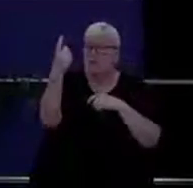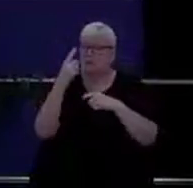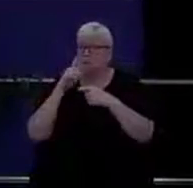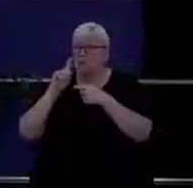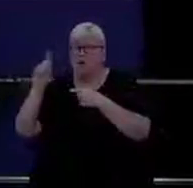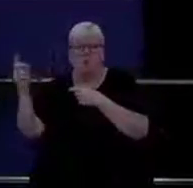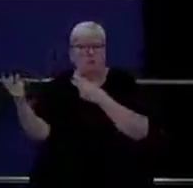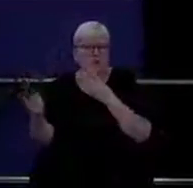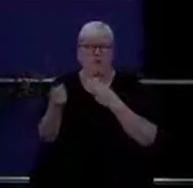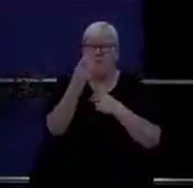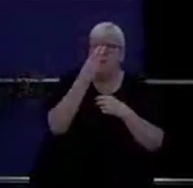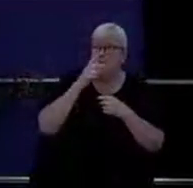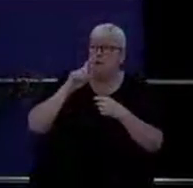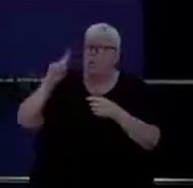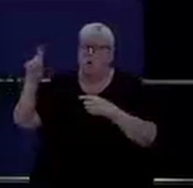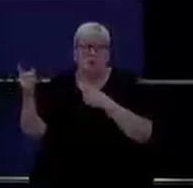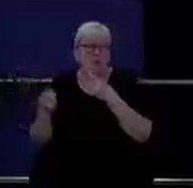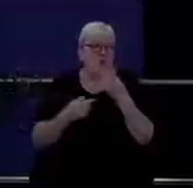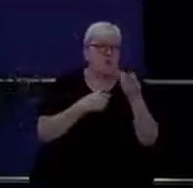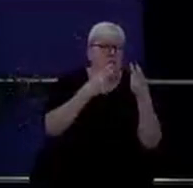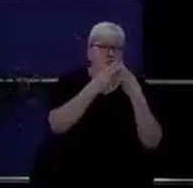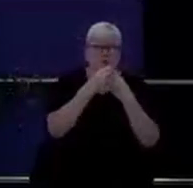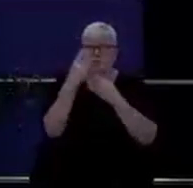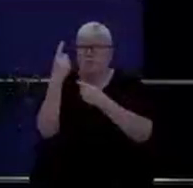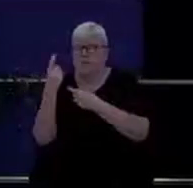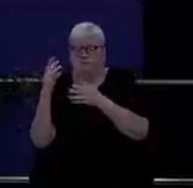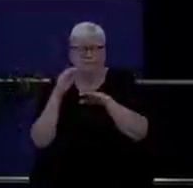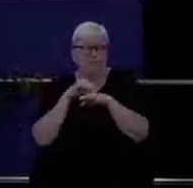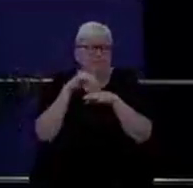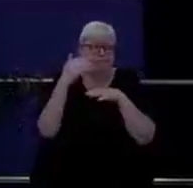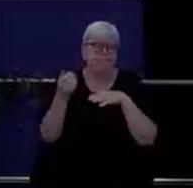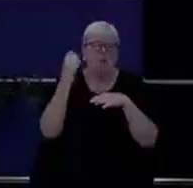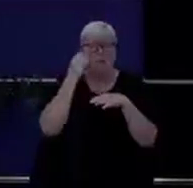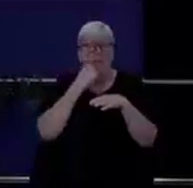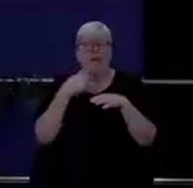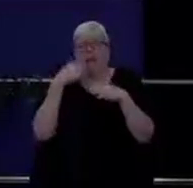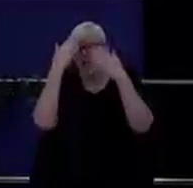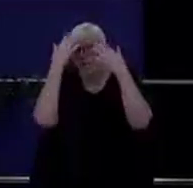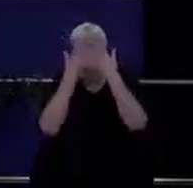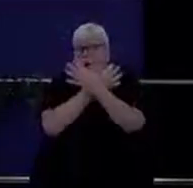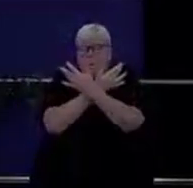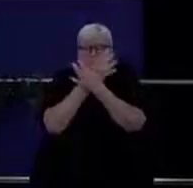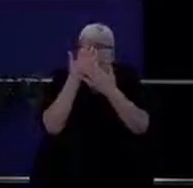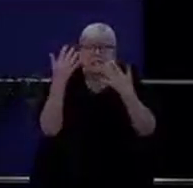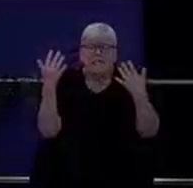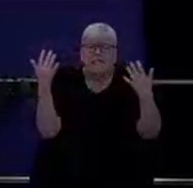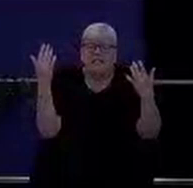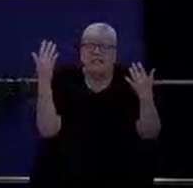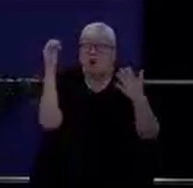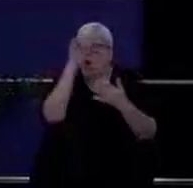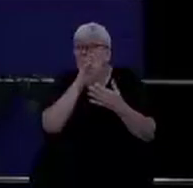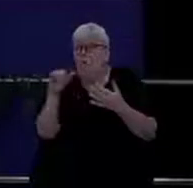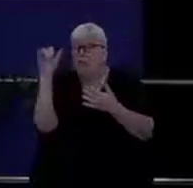solo, black shuttles on winter's loom. I don't know exactly how many there are, or really which is